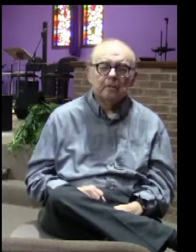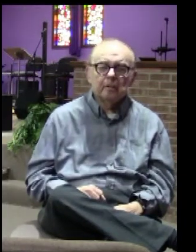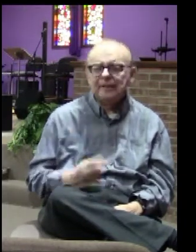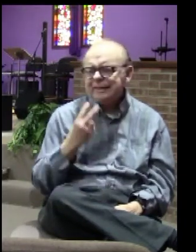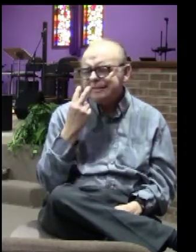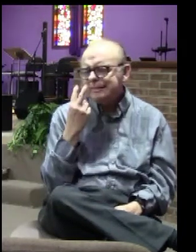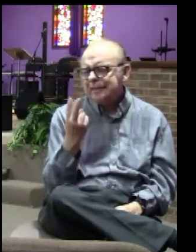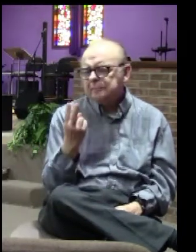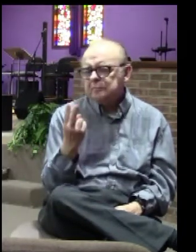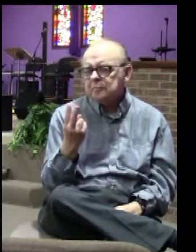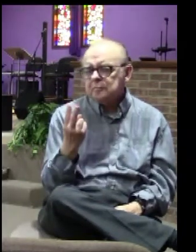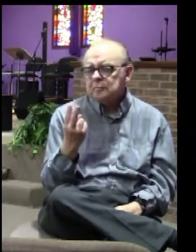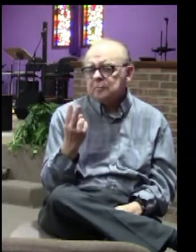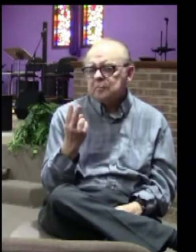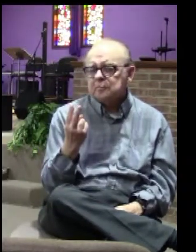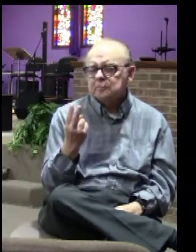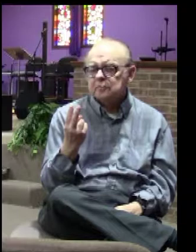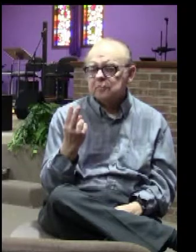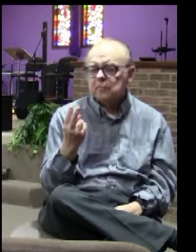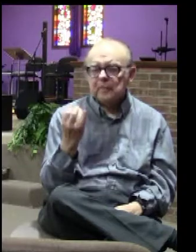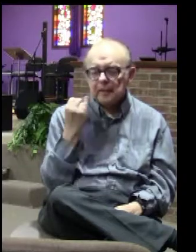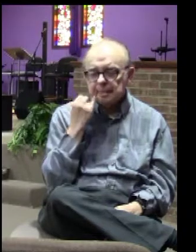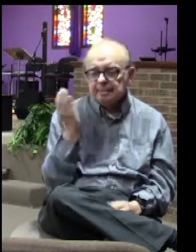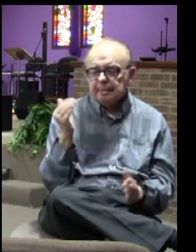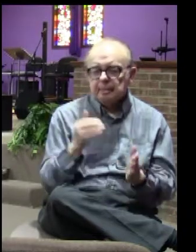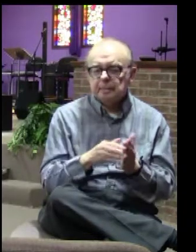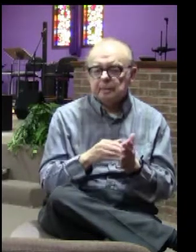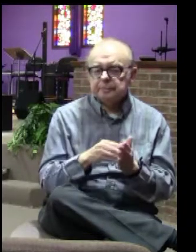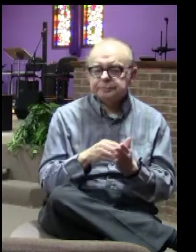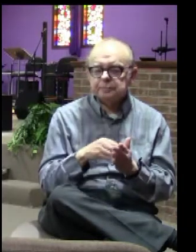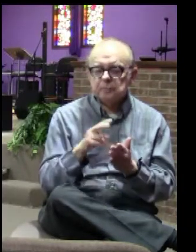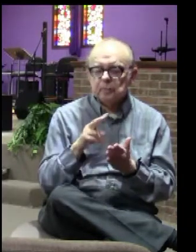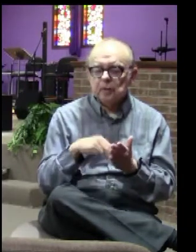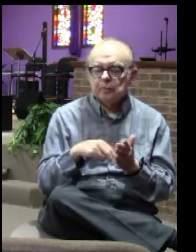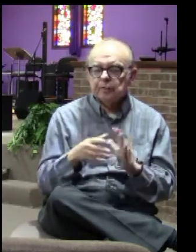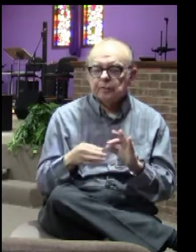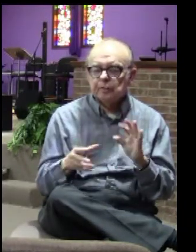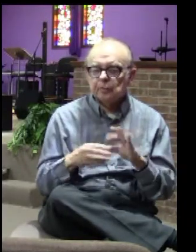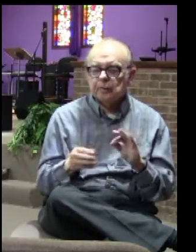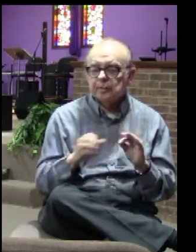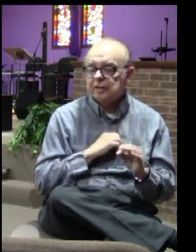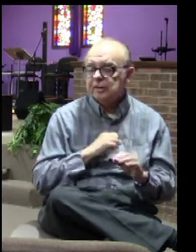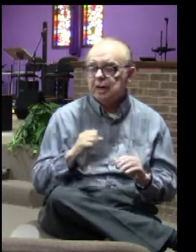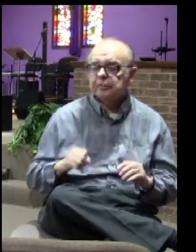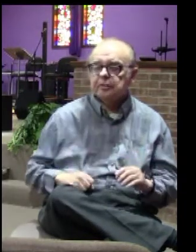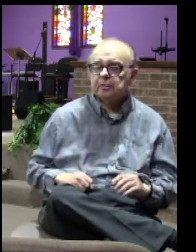You see, if you go back and look at the story of Samson,